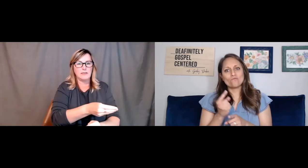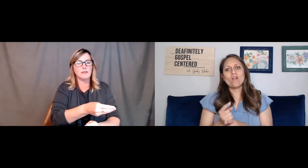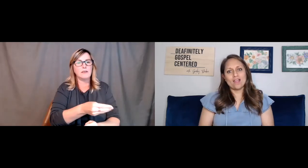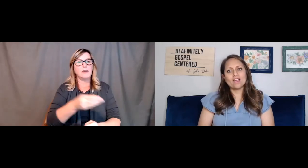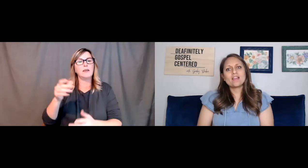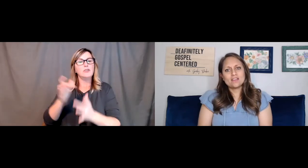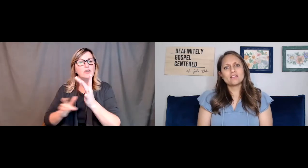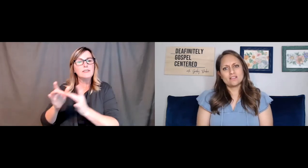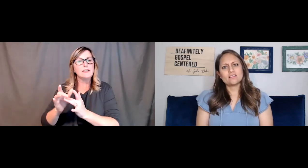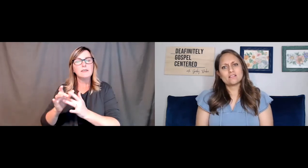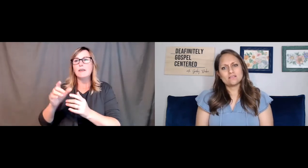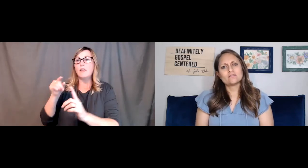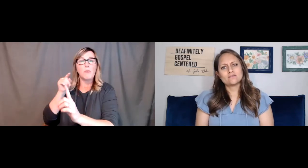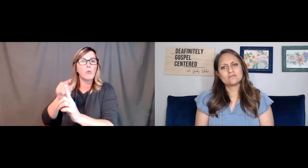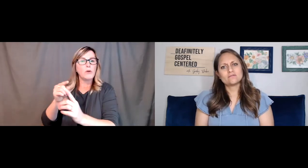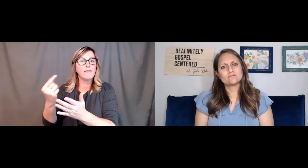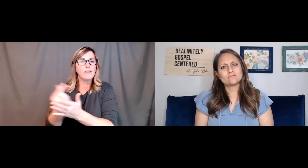generation.